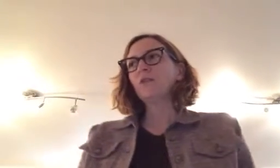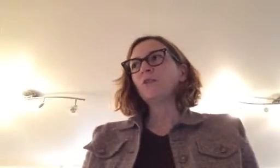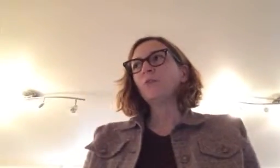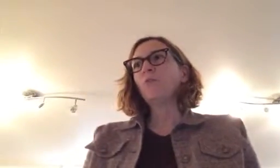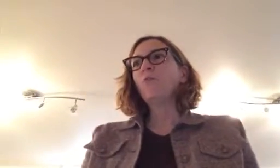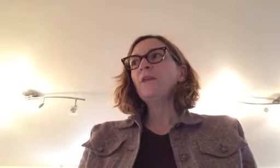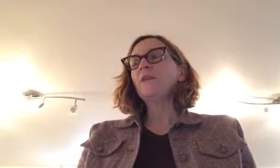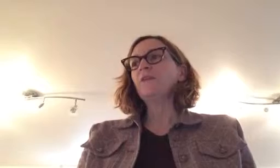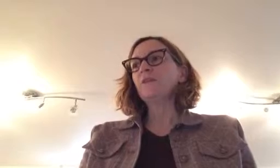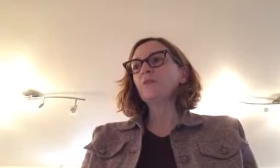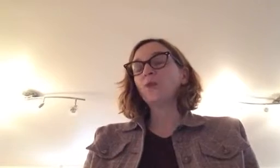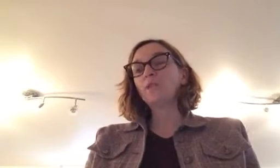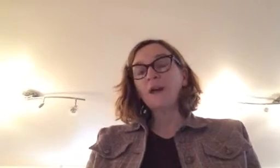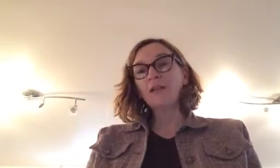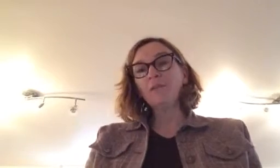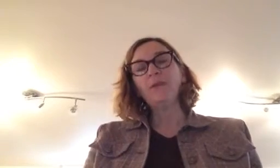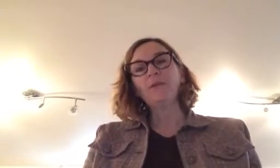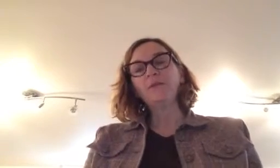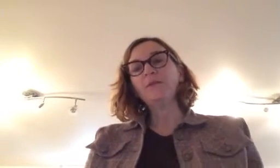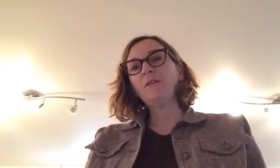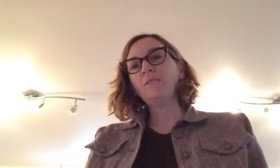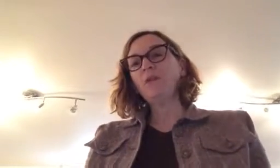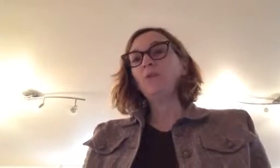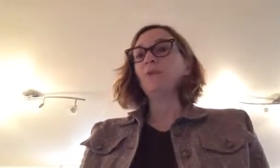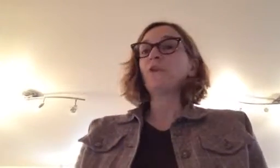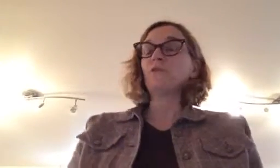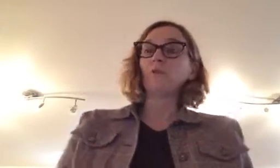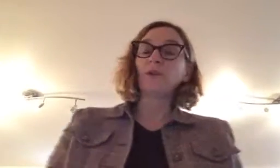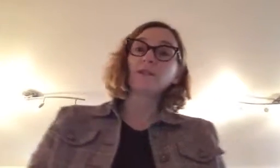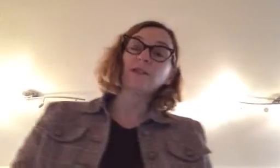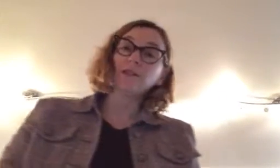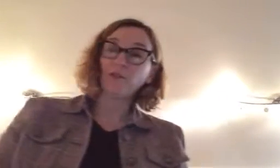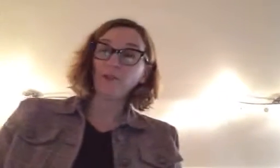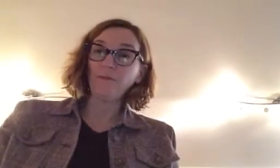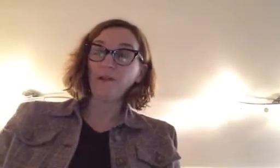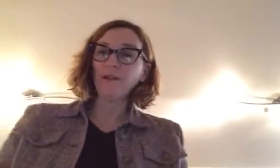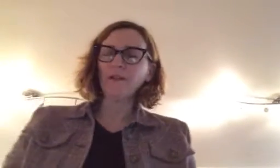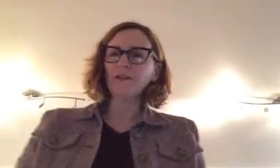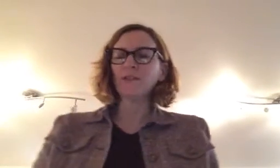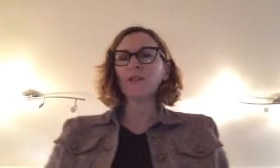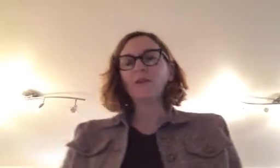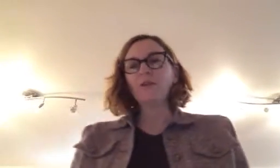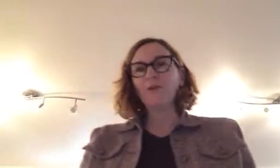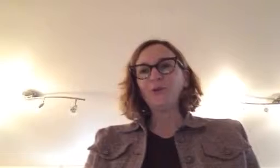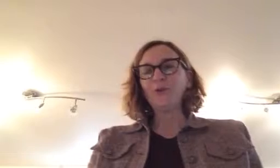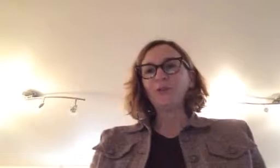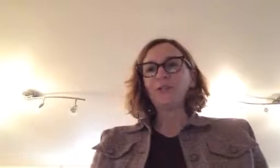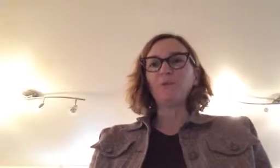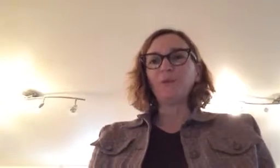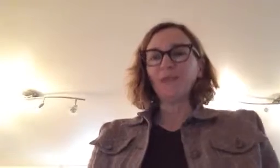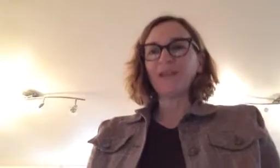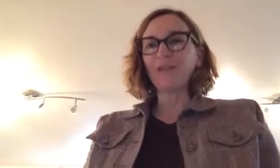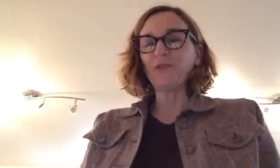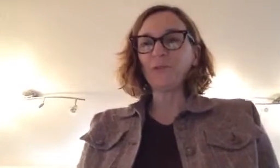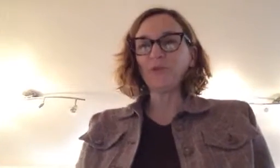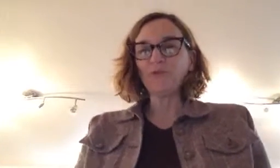So, with this one document, the same man who had fought for conciliation with the Americas, who seemed to be on the side of liberty